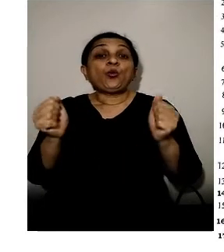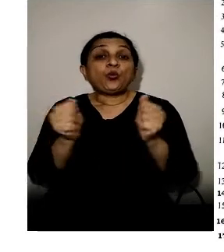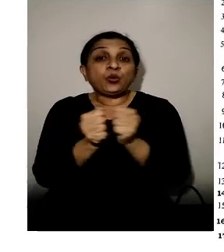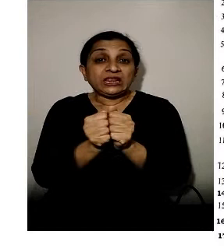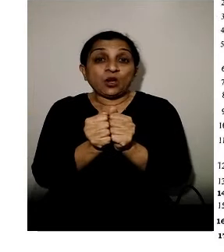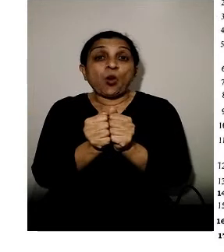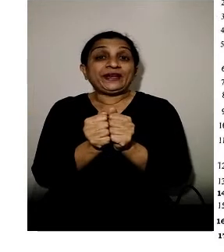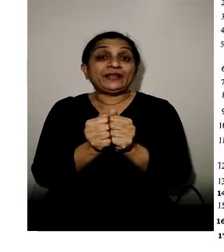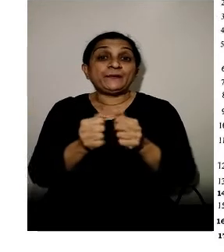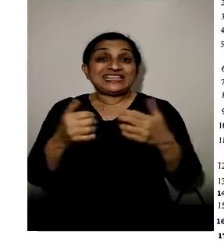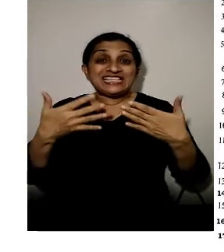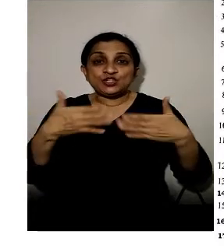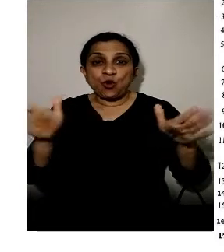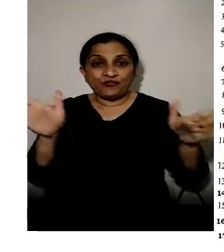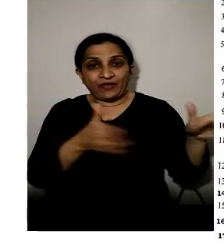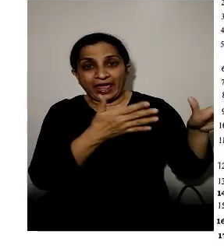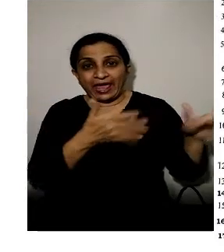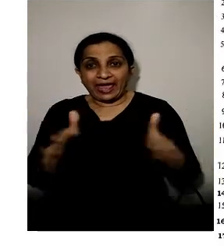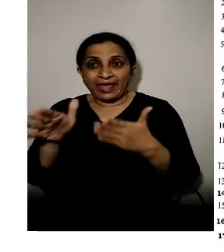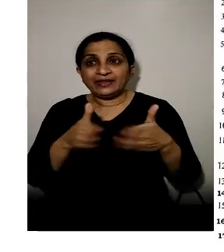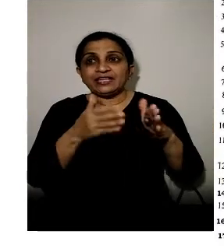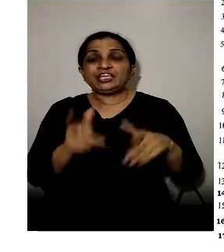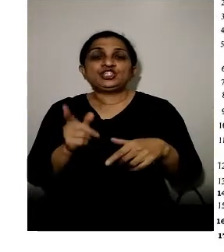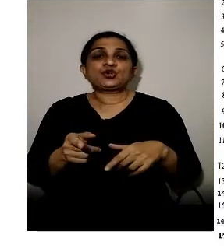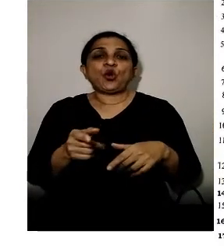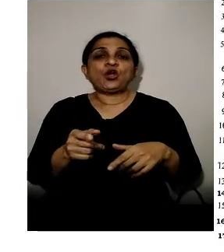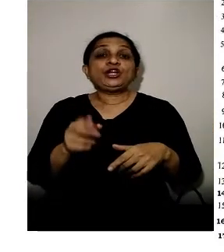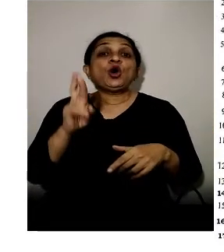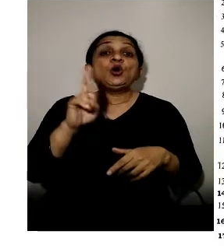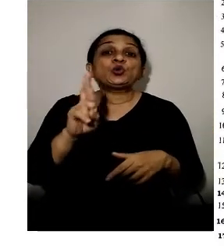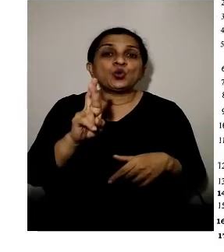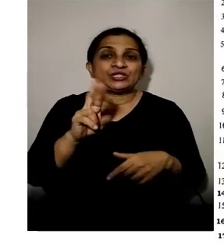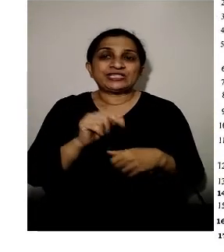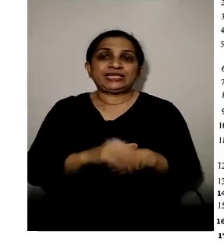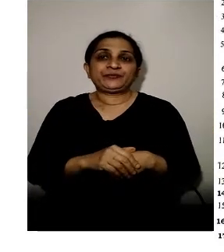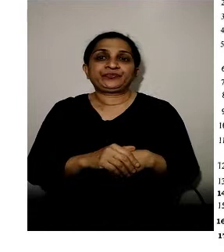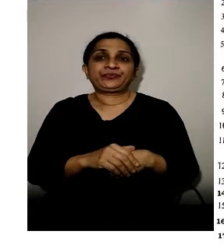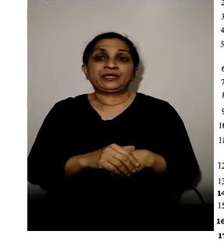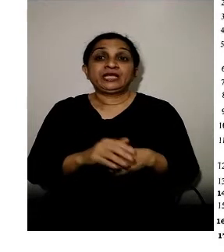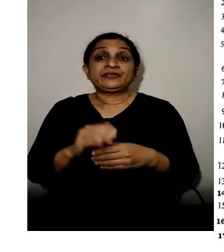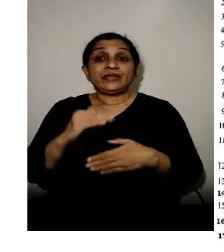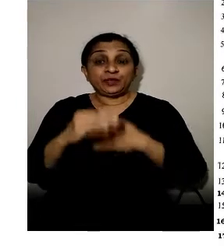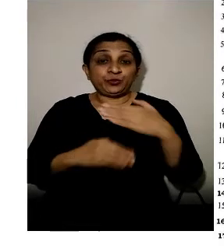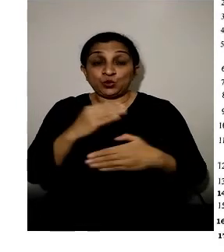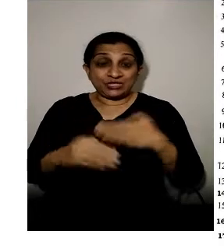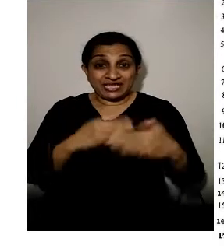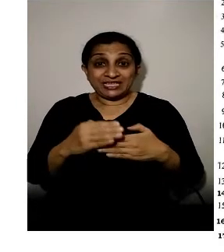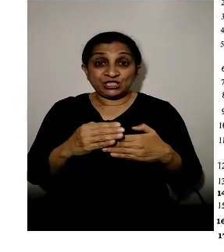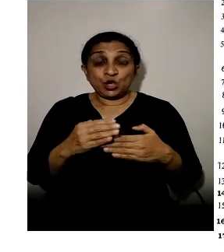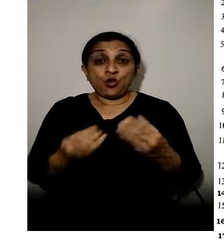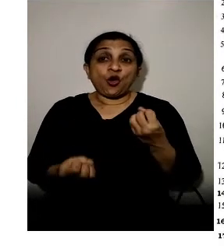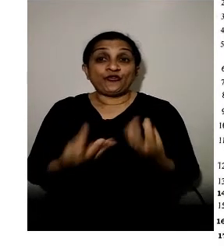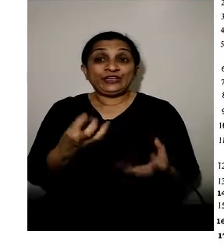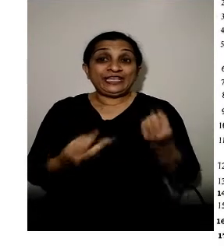with or in the presence of air is called roasting then the process